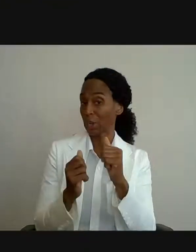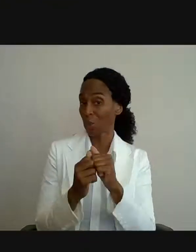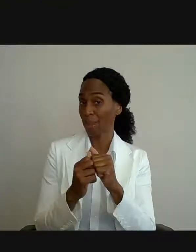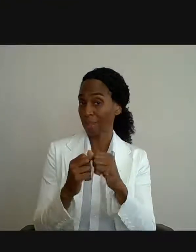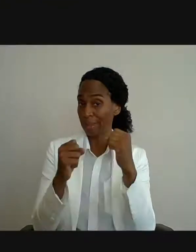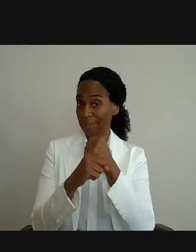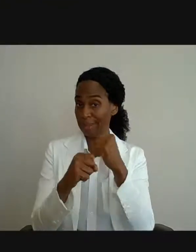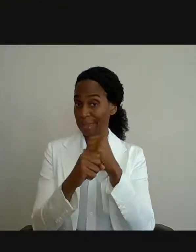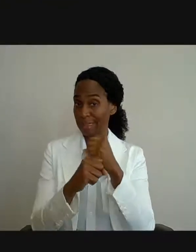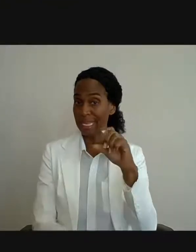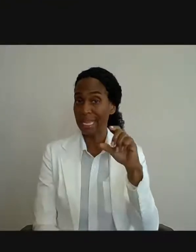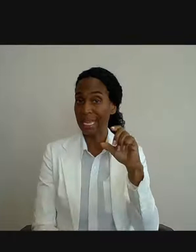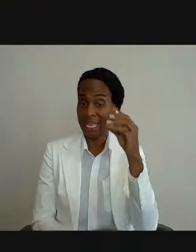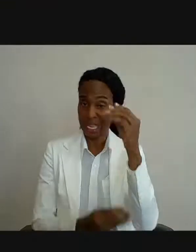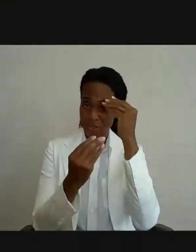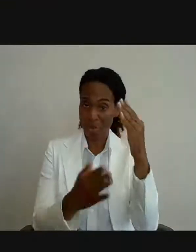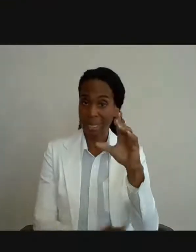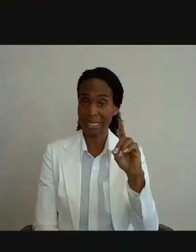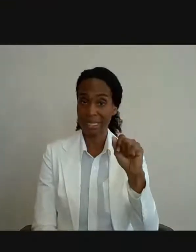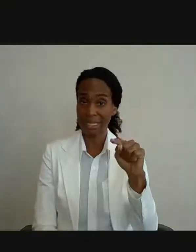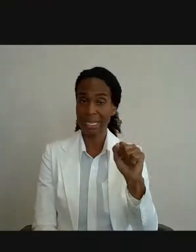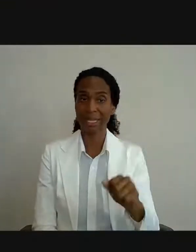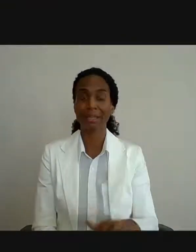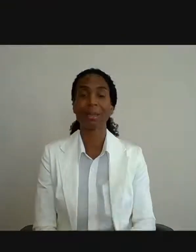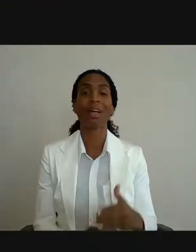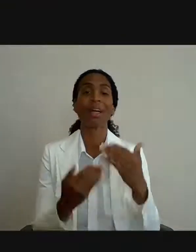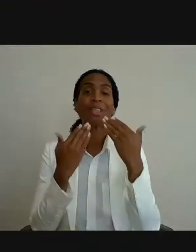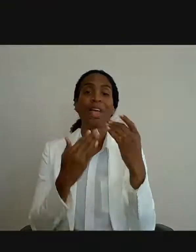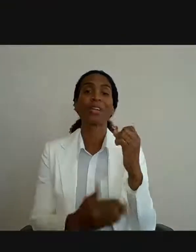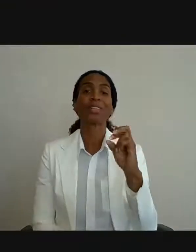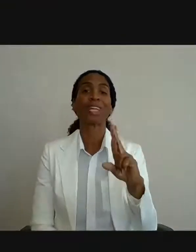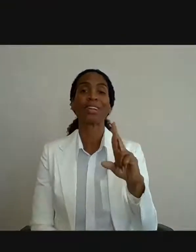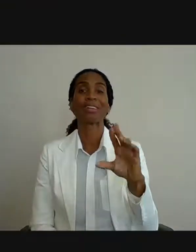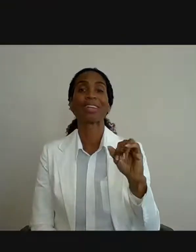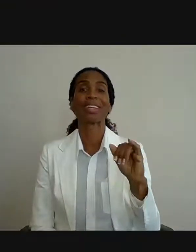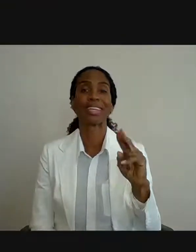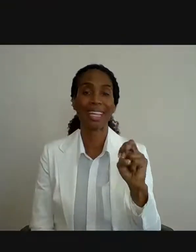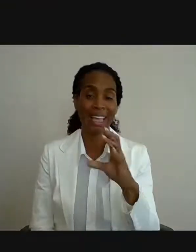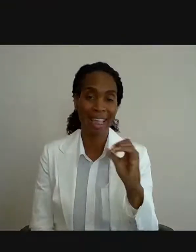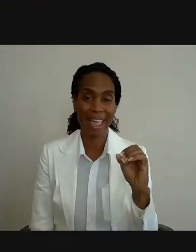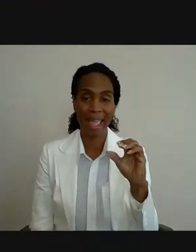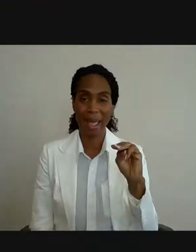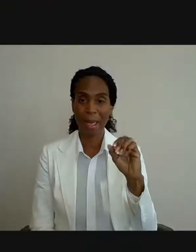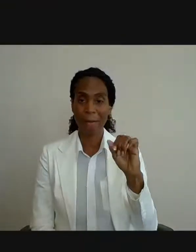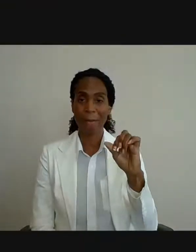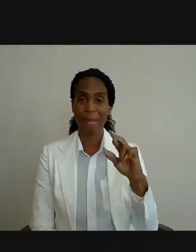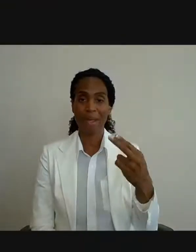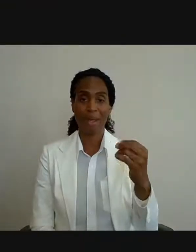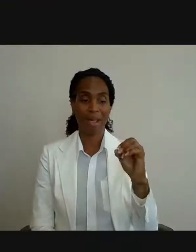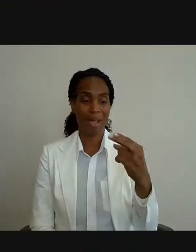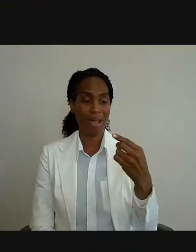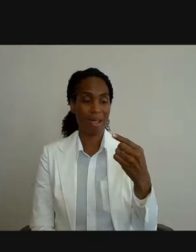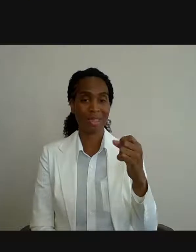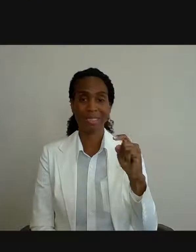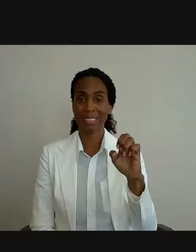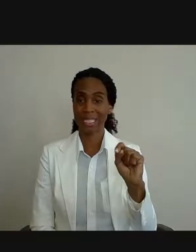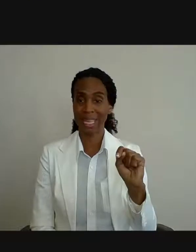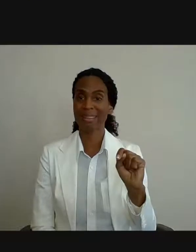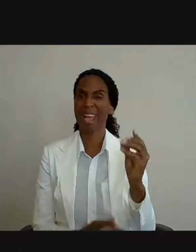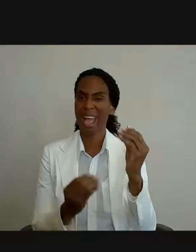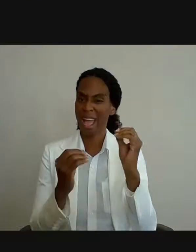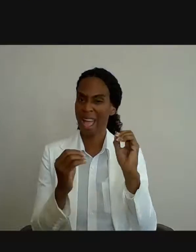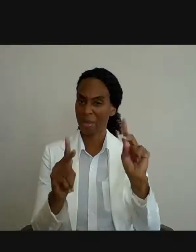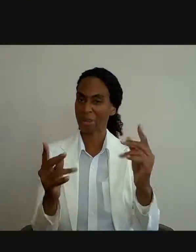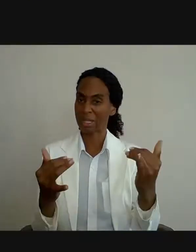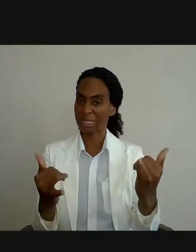data. Thank you, Dr. Caine, and thank you, Mayor Hogsett, for the opportunity today to just bring a couple of words